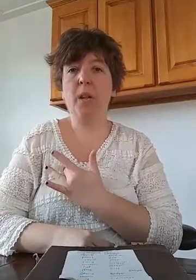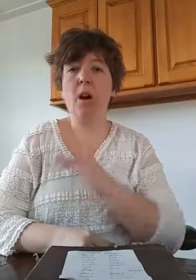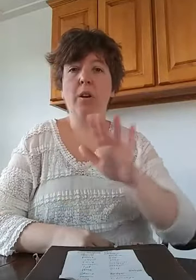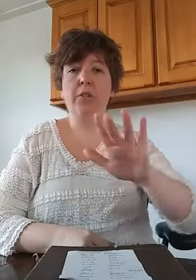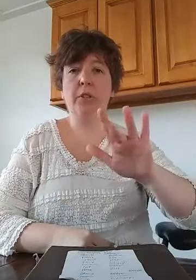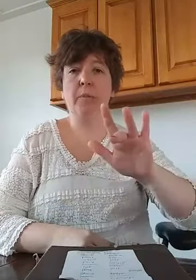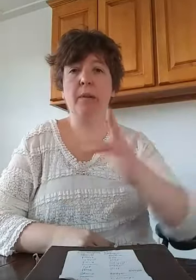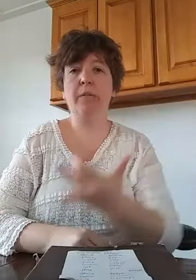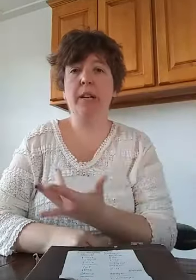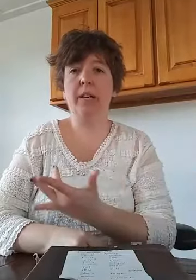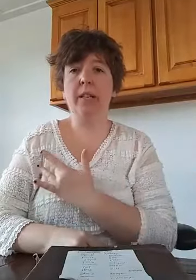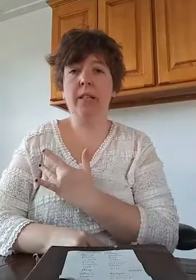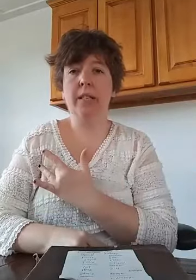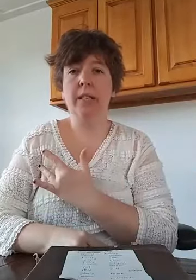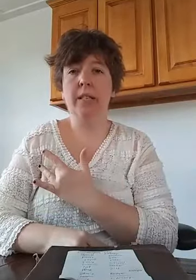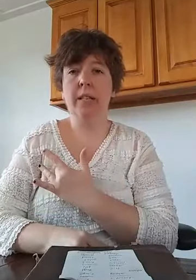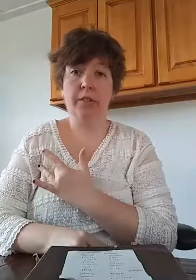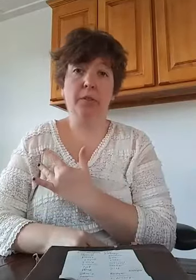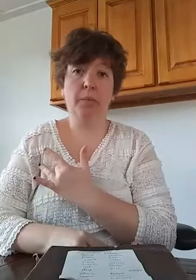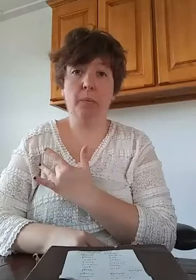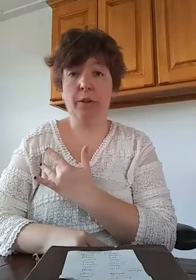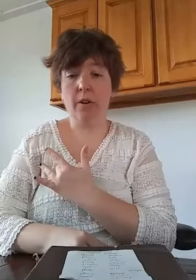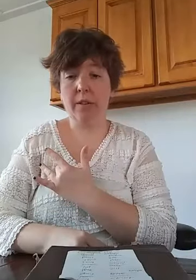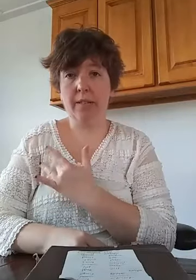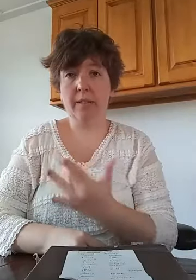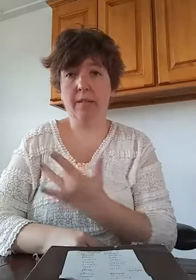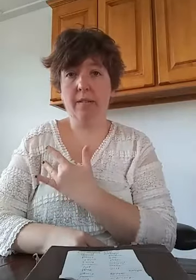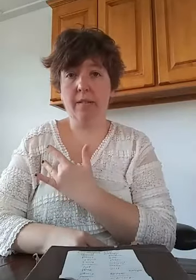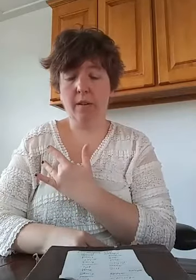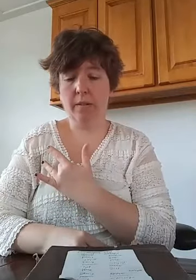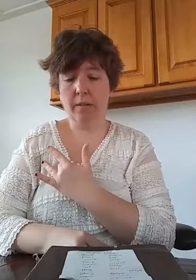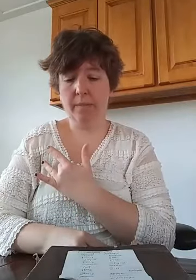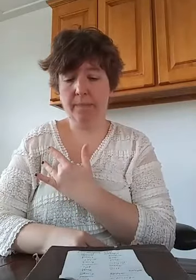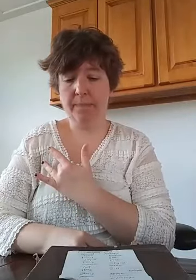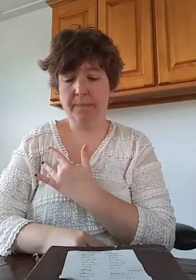Heart. Your middle finger touches where your heart is. Heart.